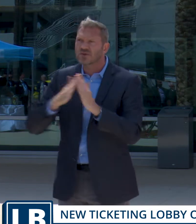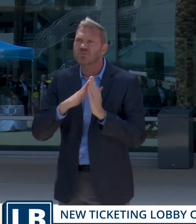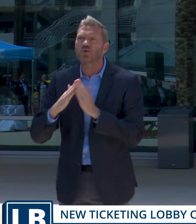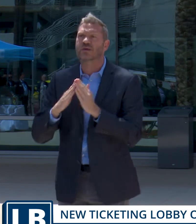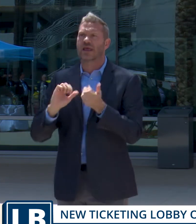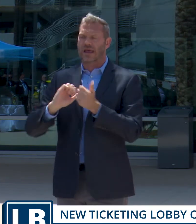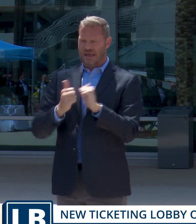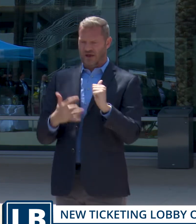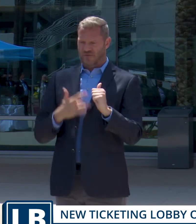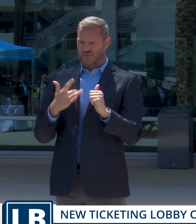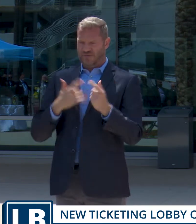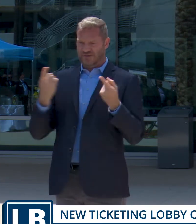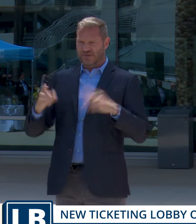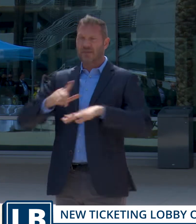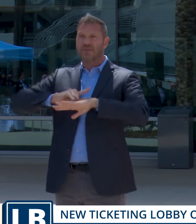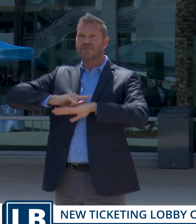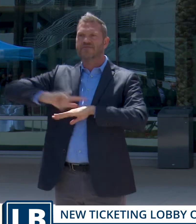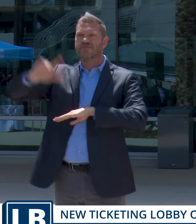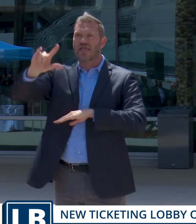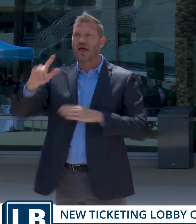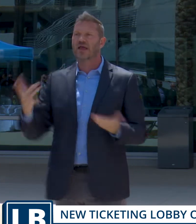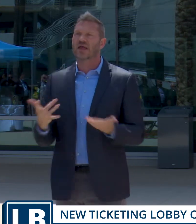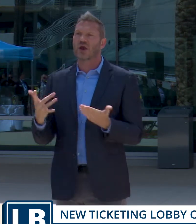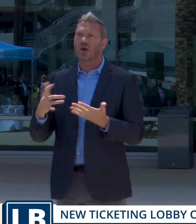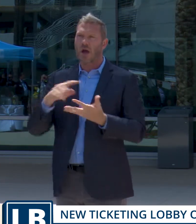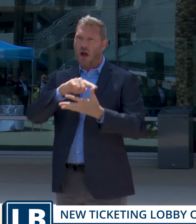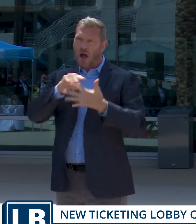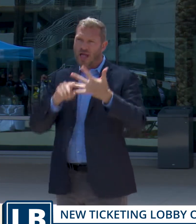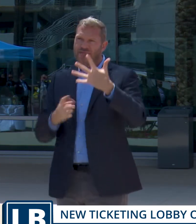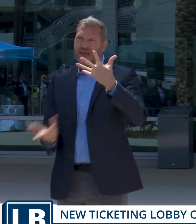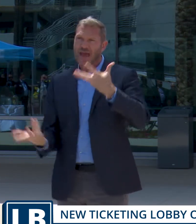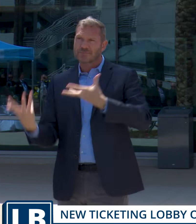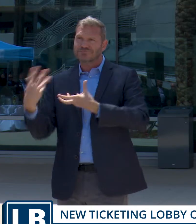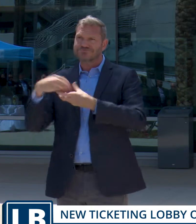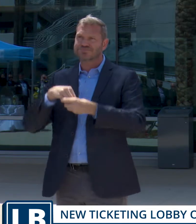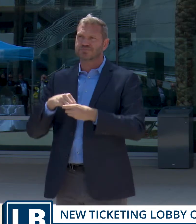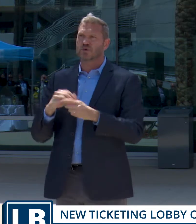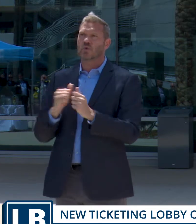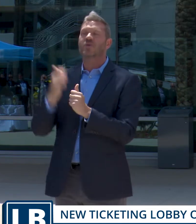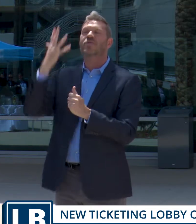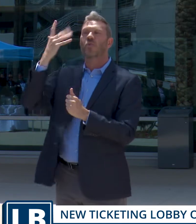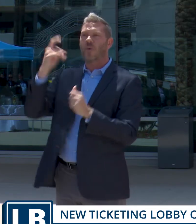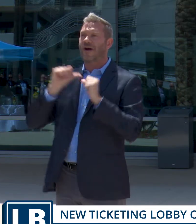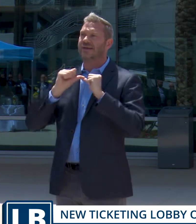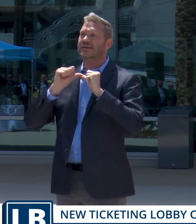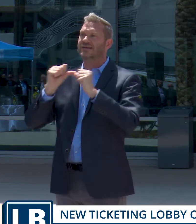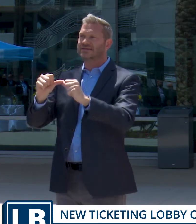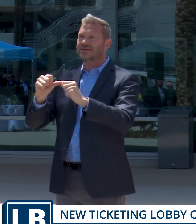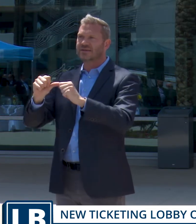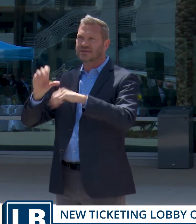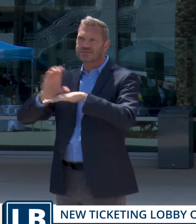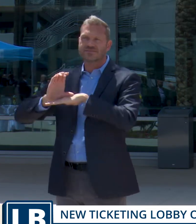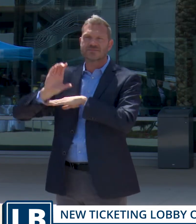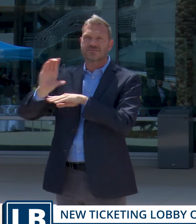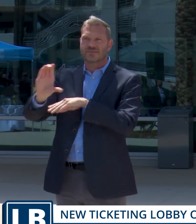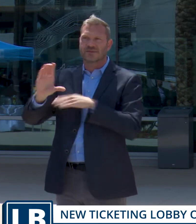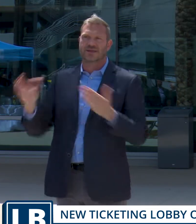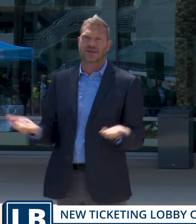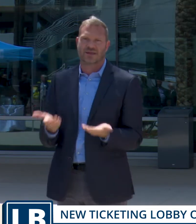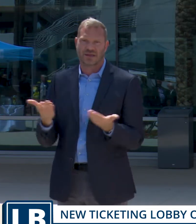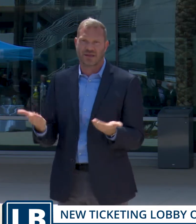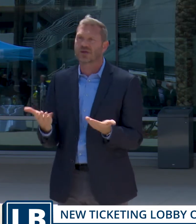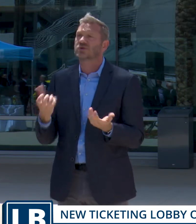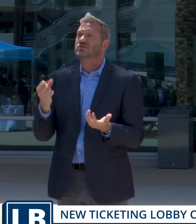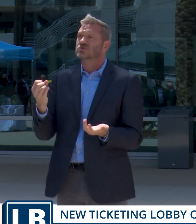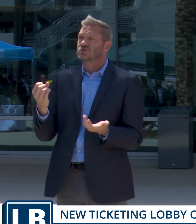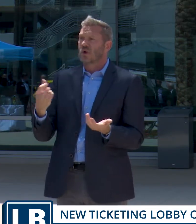fly out of here, all of that is a component of why we can continue to invest in amazing facilities like this. So thank each and every